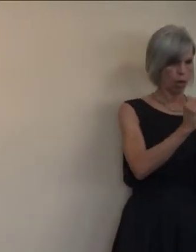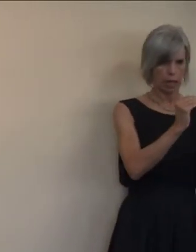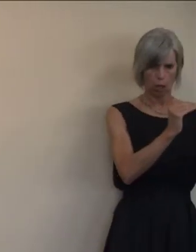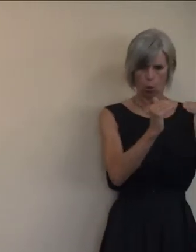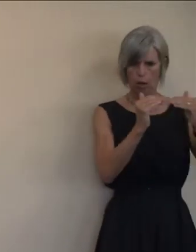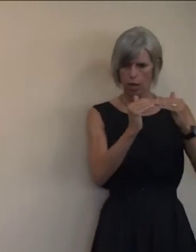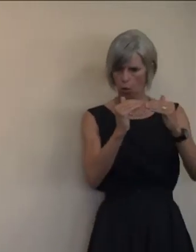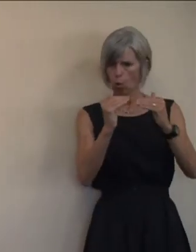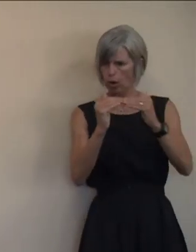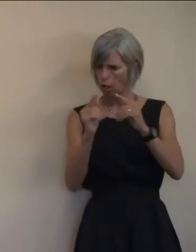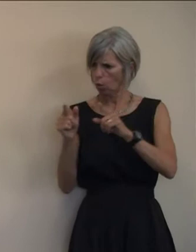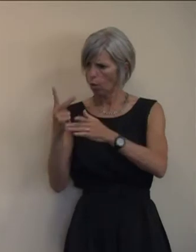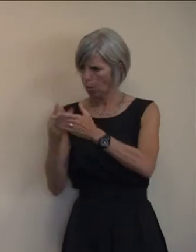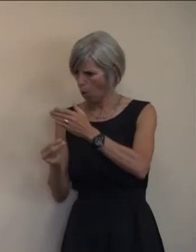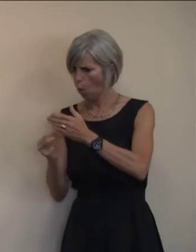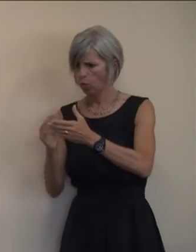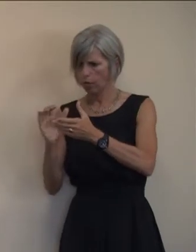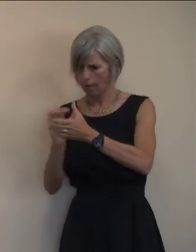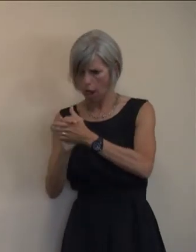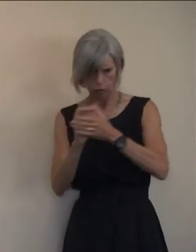equal, right?